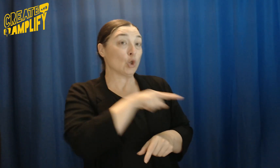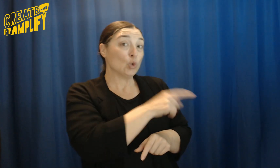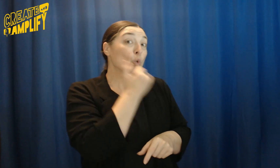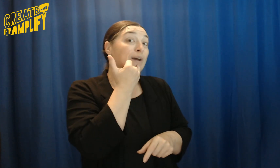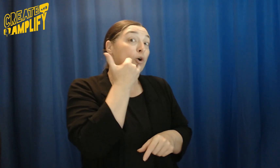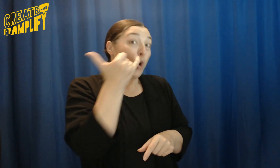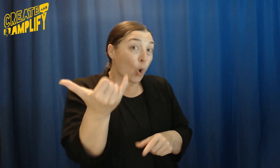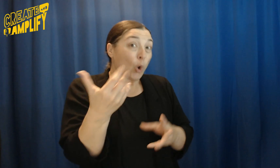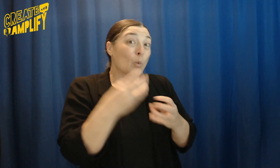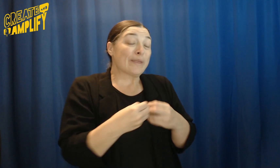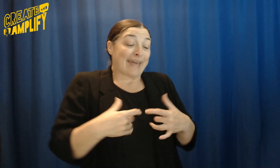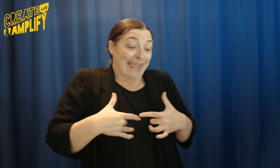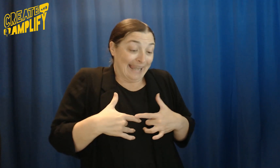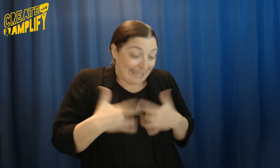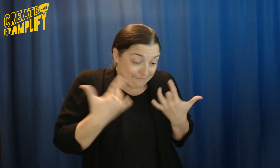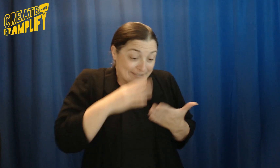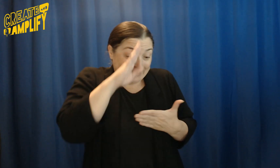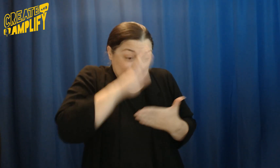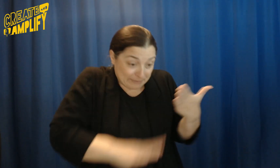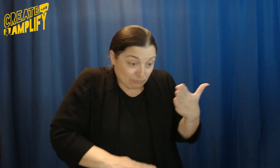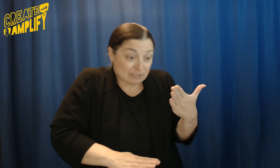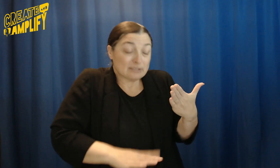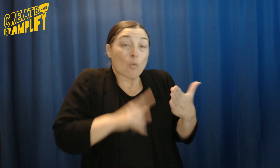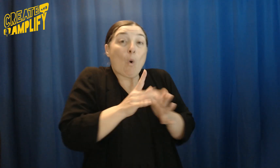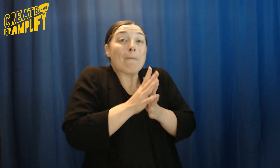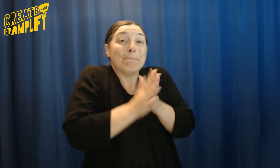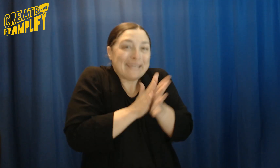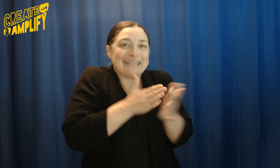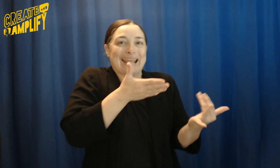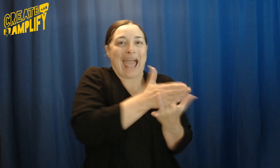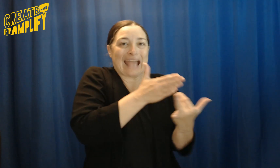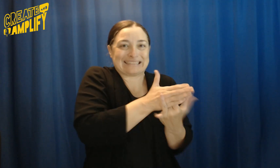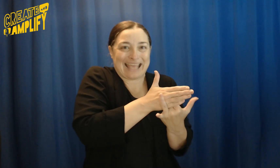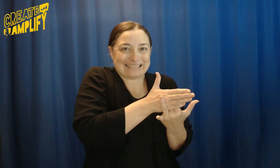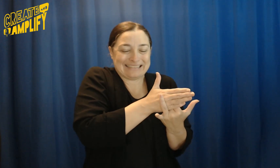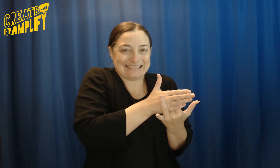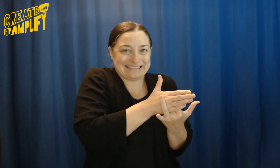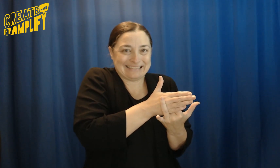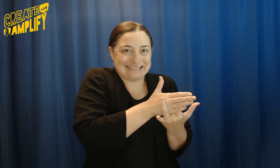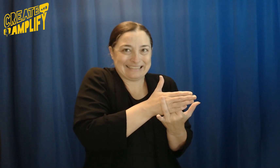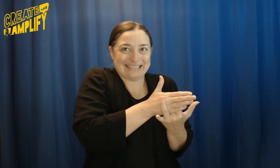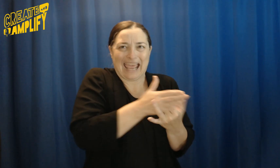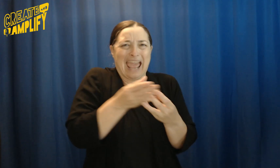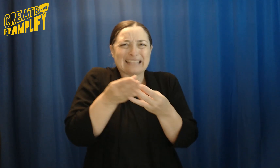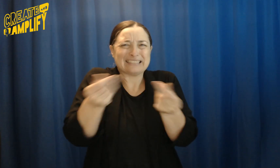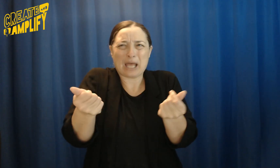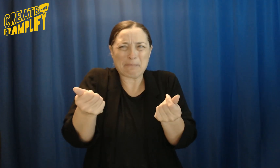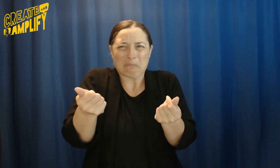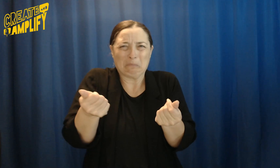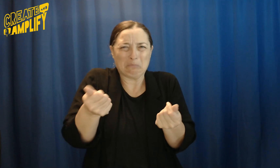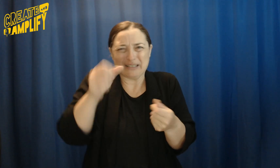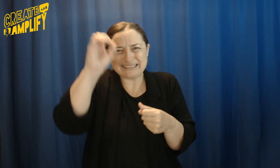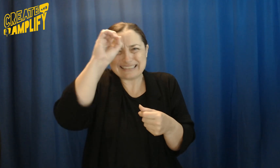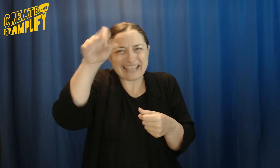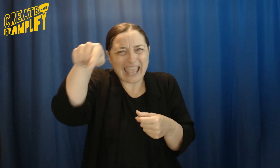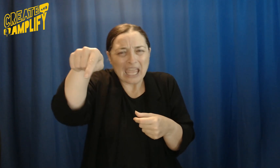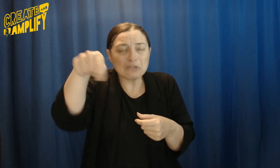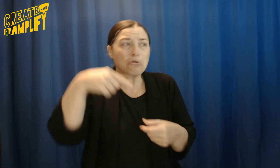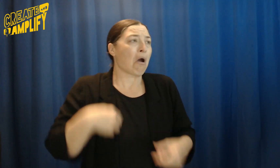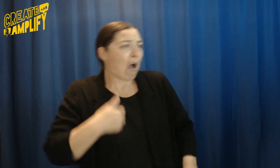deep experience of what accessibility is, and you're talking to dipshit on the phone and he's like, yeah man, we're totes